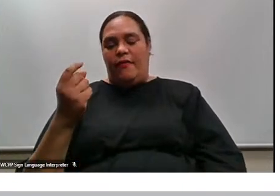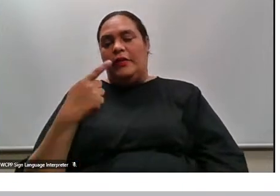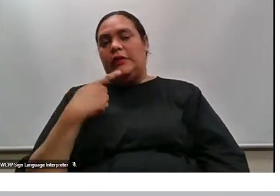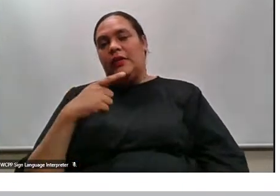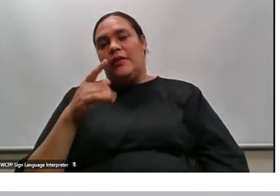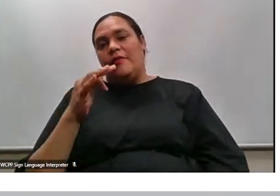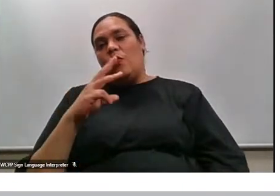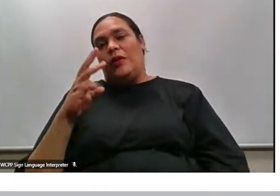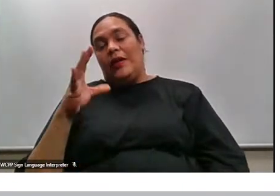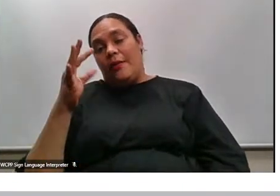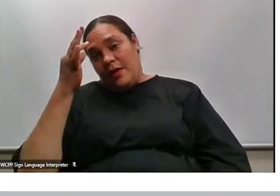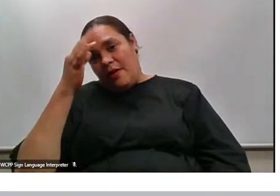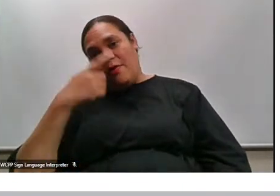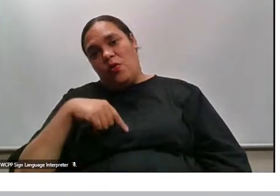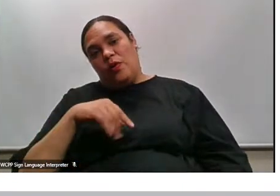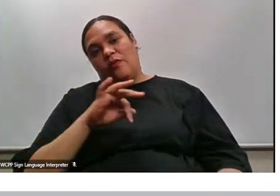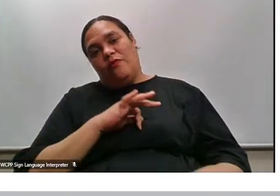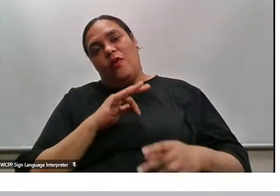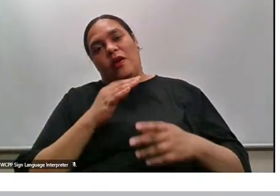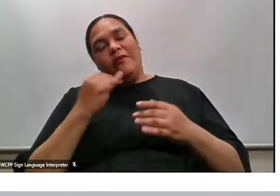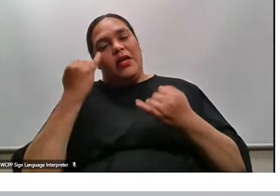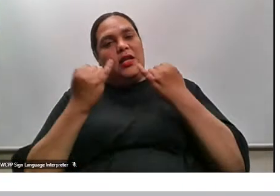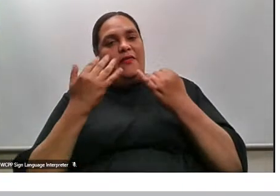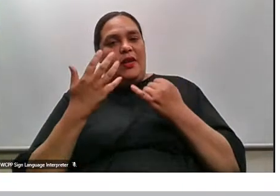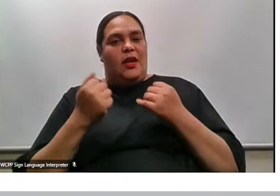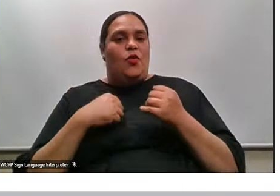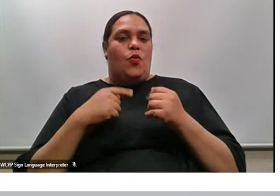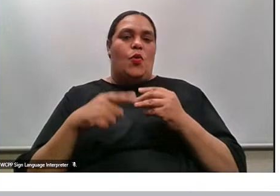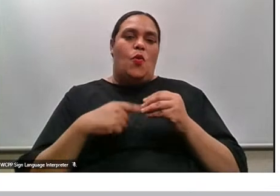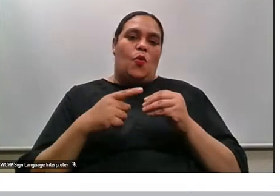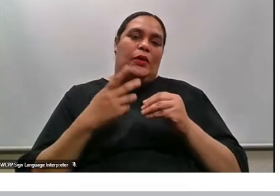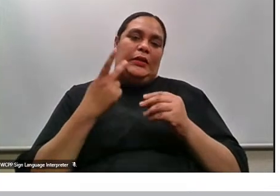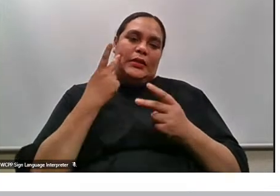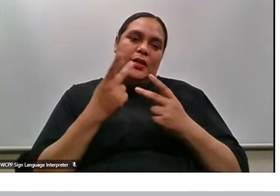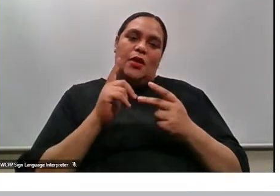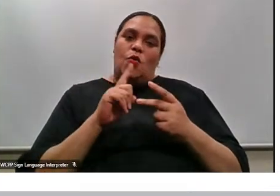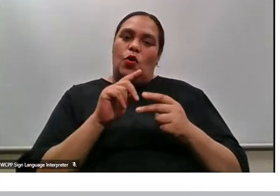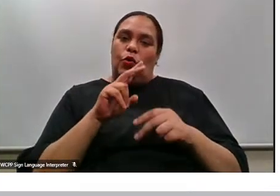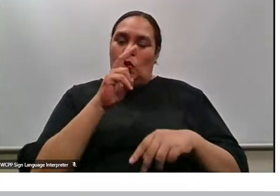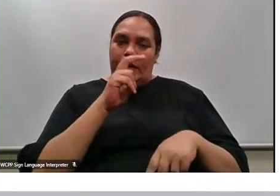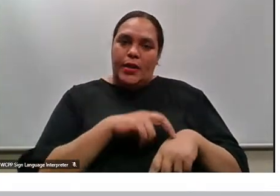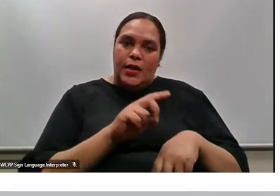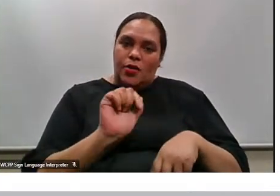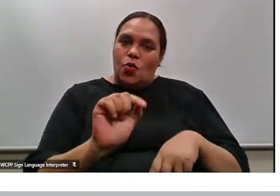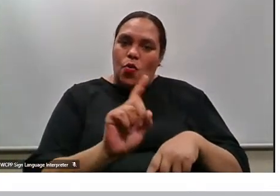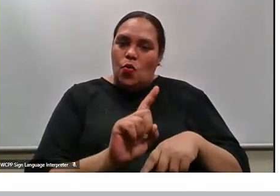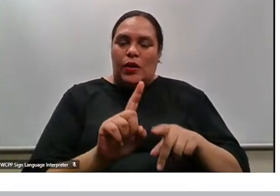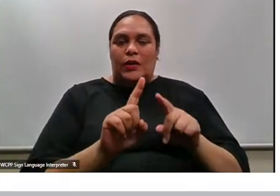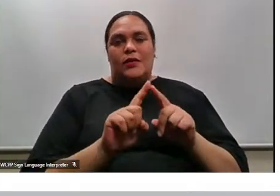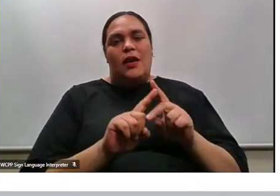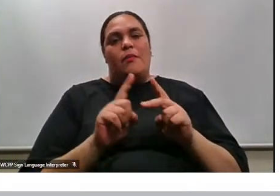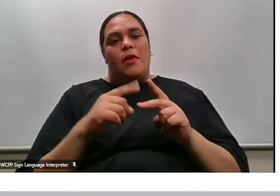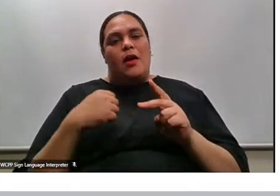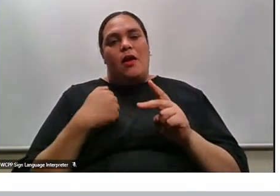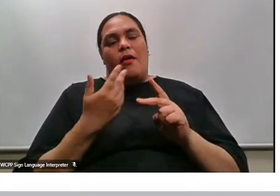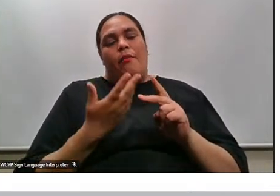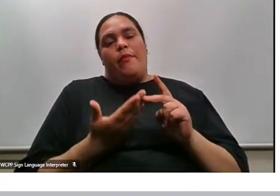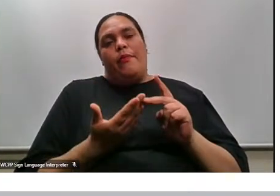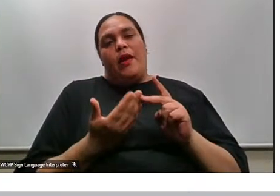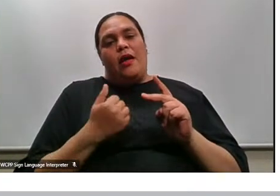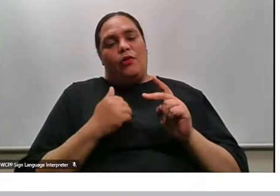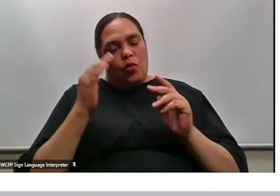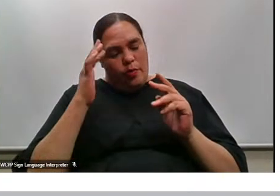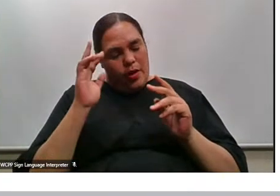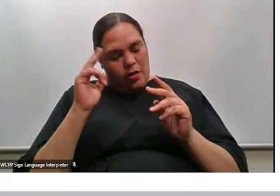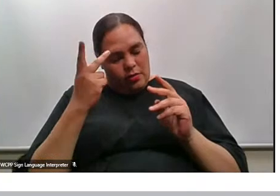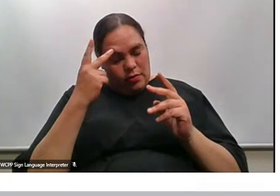Western Cape government, we've always been innovative. We've always seen what is the need and then obviously then applying our minds in